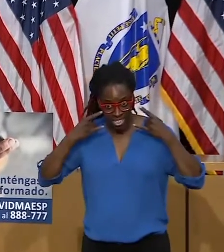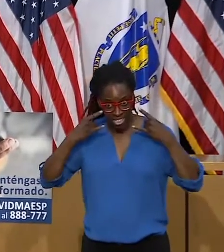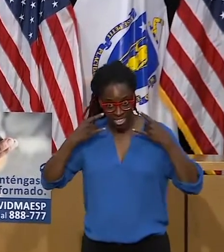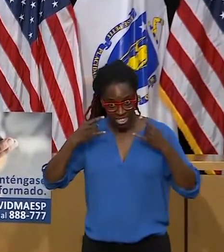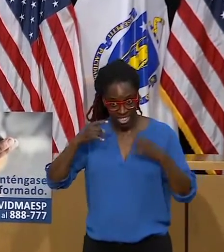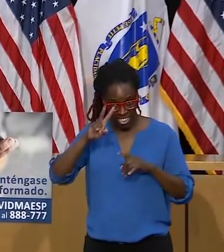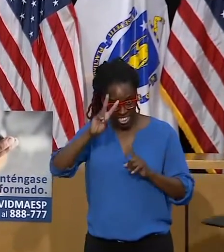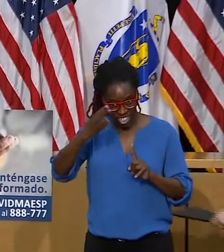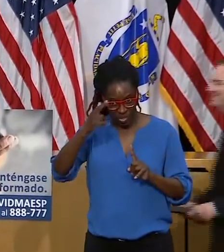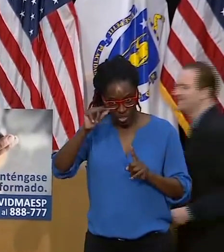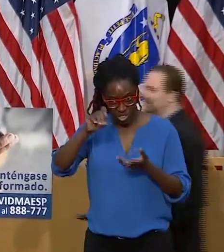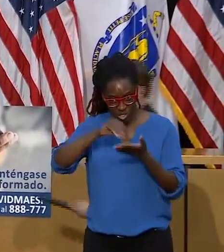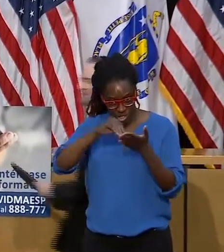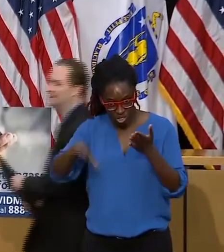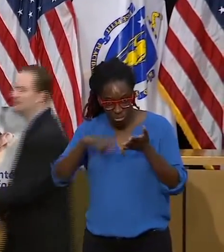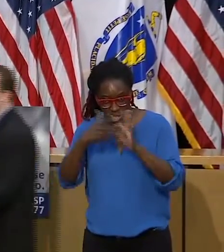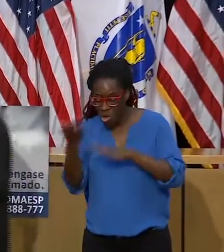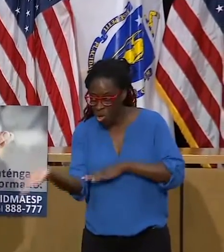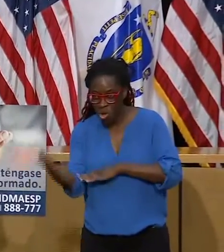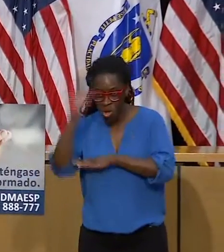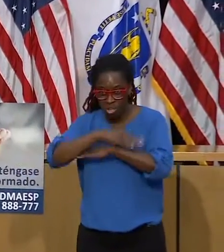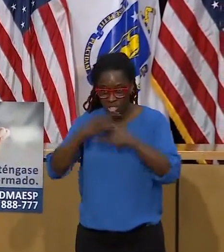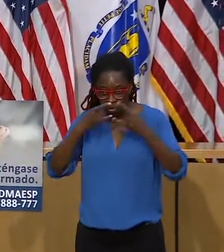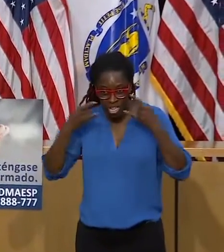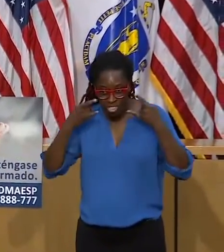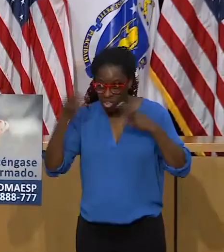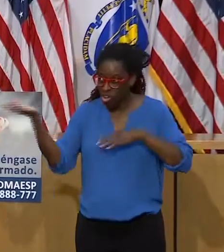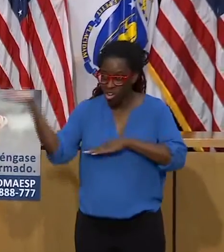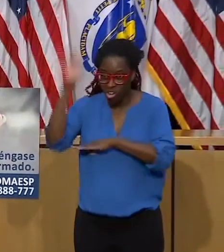You let the pediatrician speak to that.